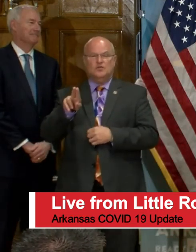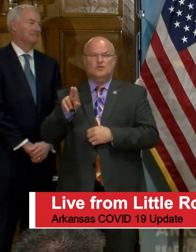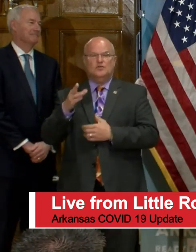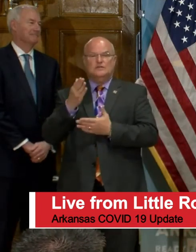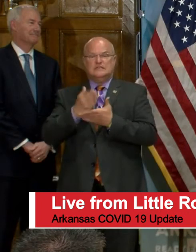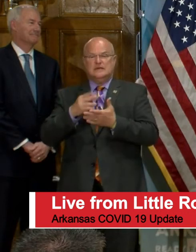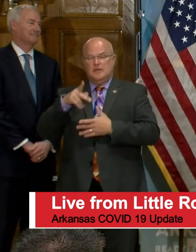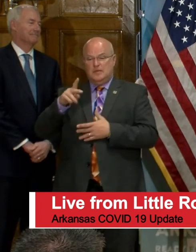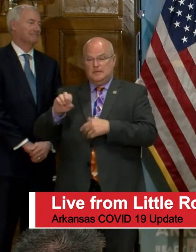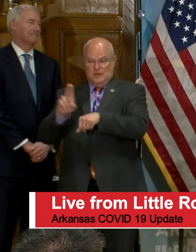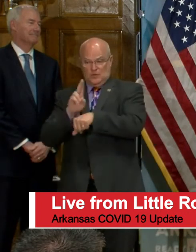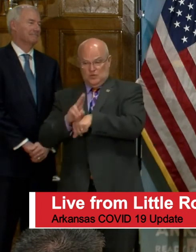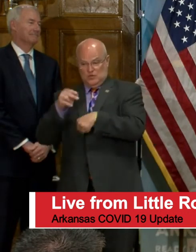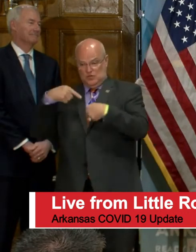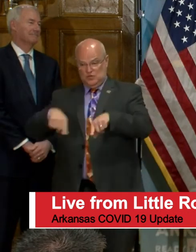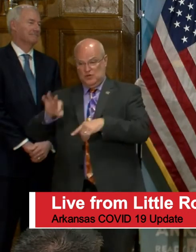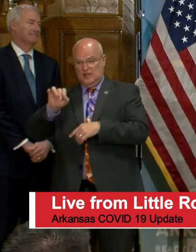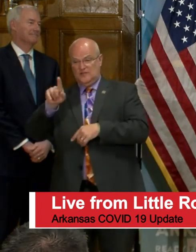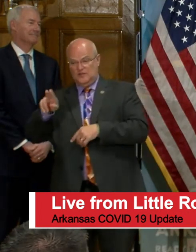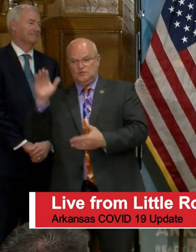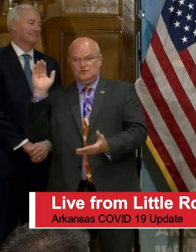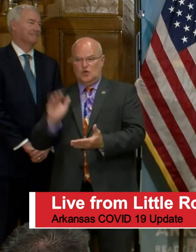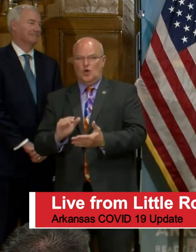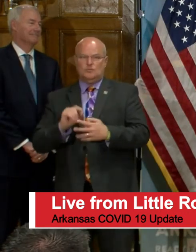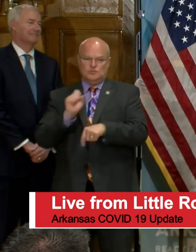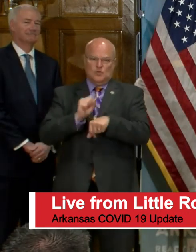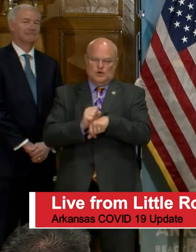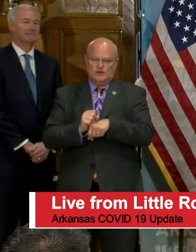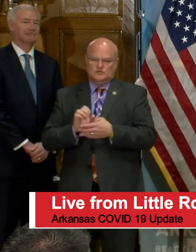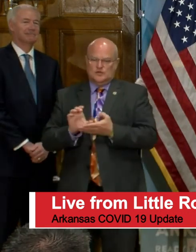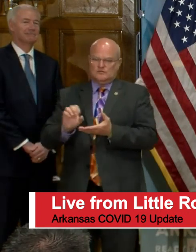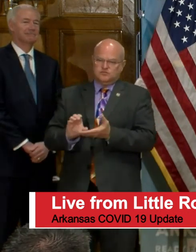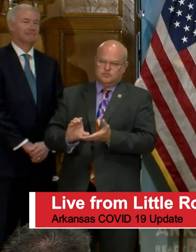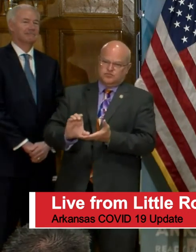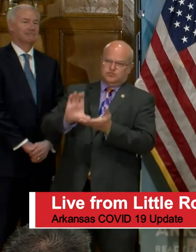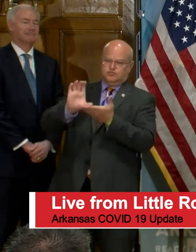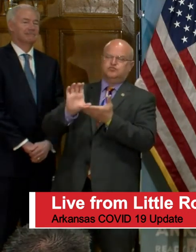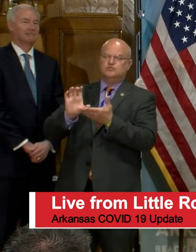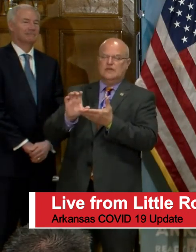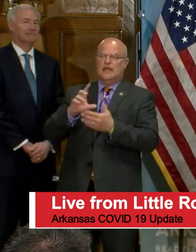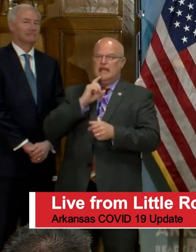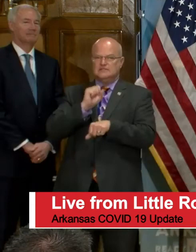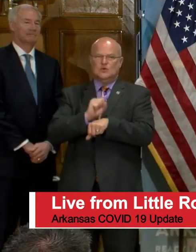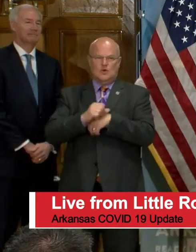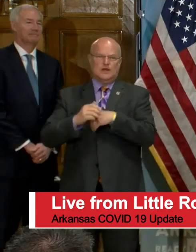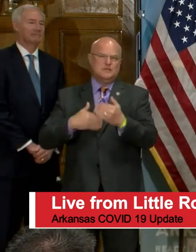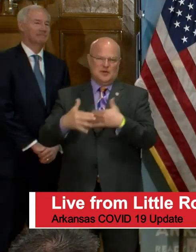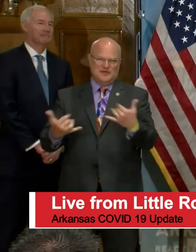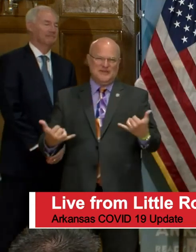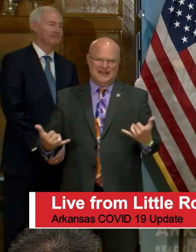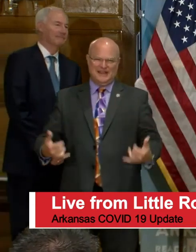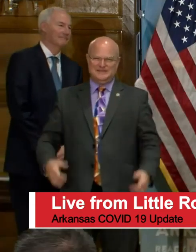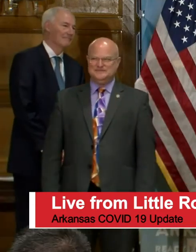PPE that we were using was already low. So we've been working to try to get more, and it's a work in